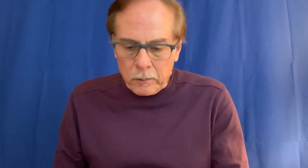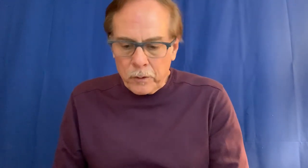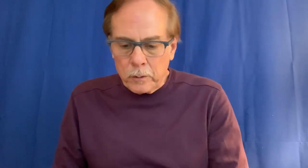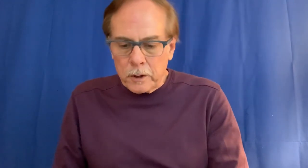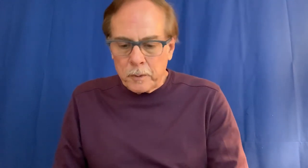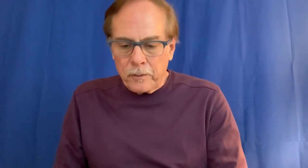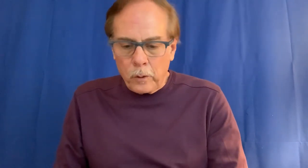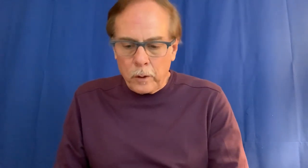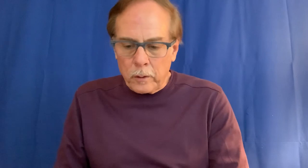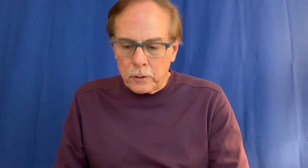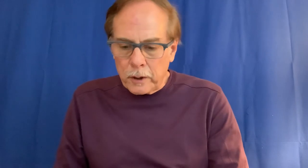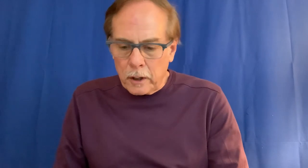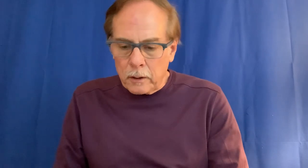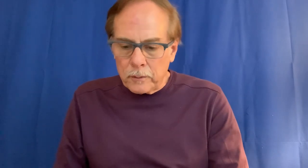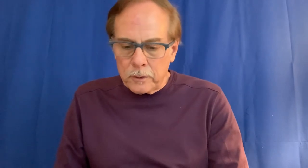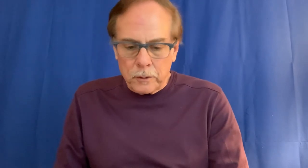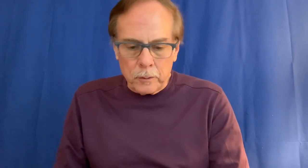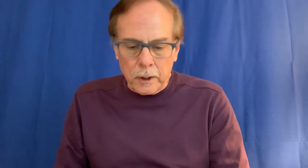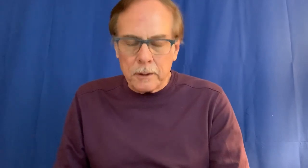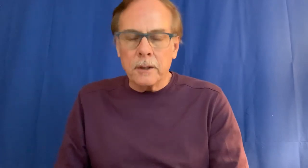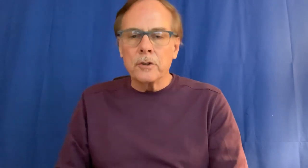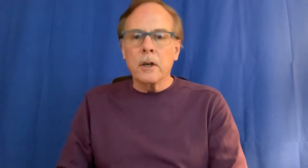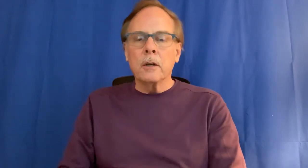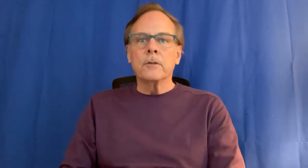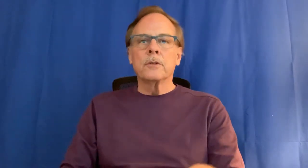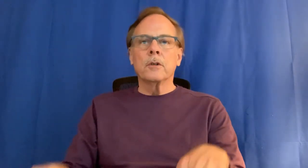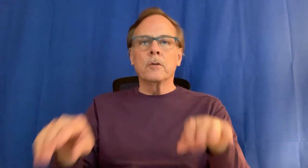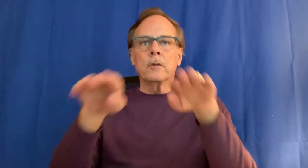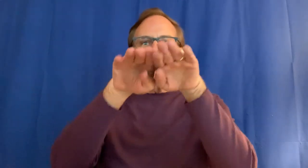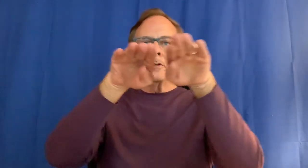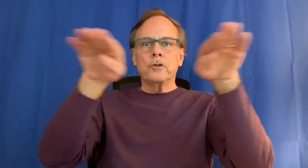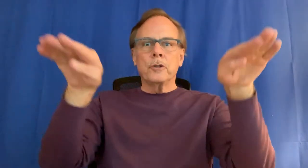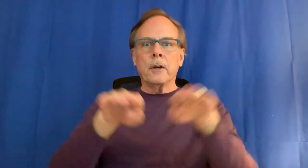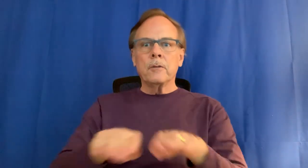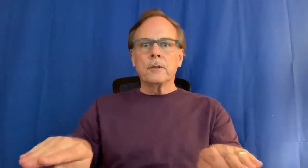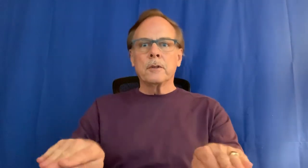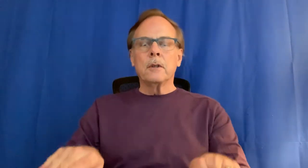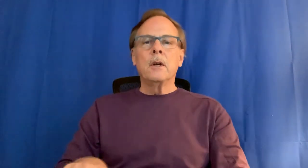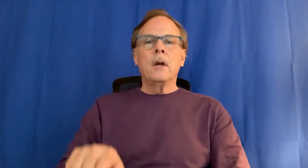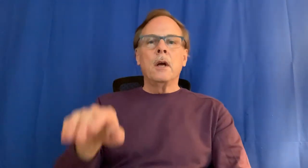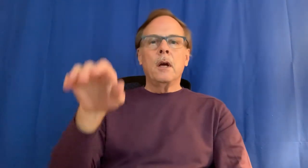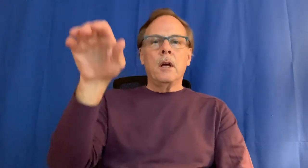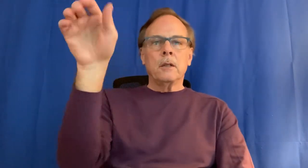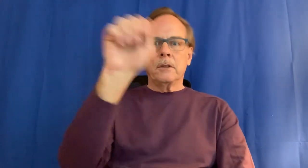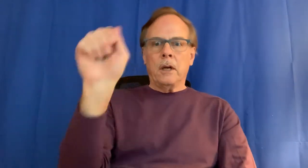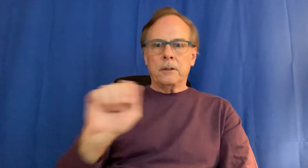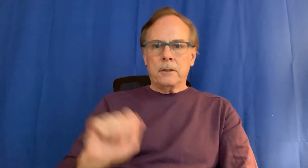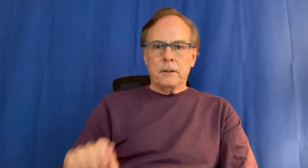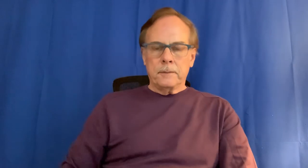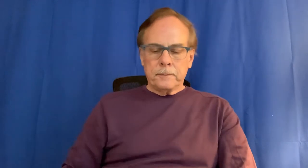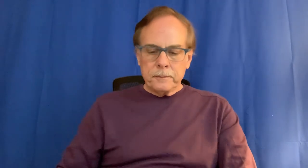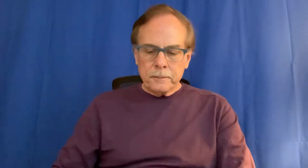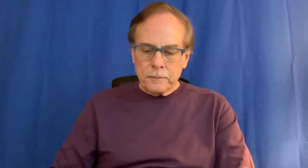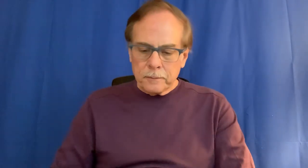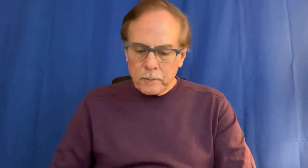Reviewed this before on shelves, to dust the shelves. So we would do shelves, dust.